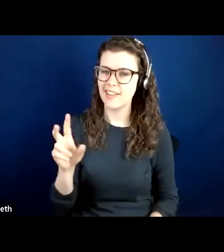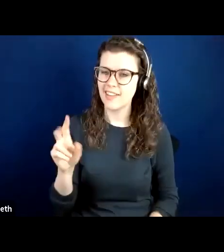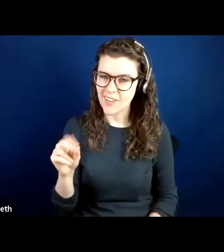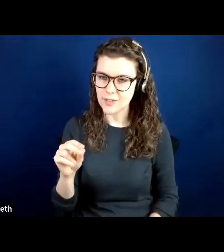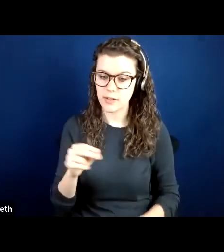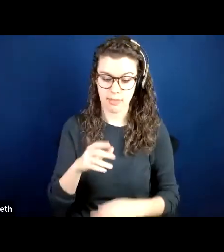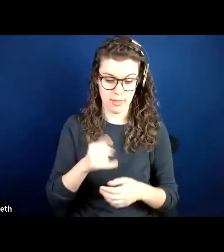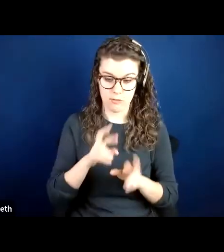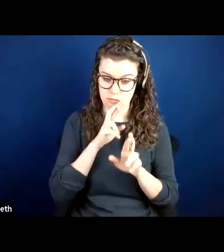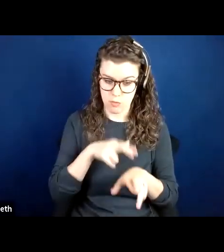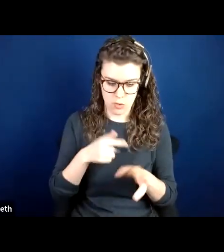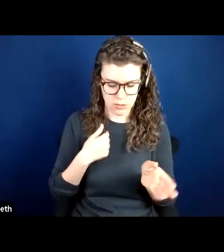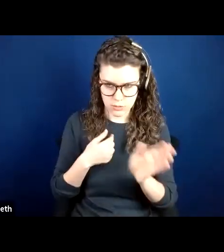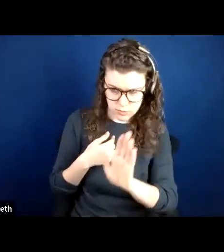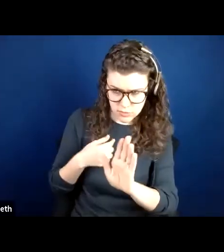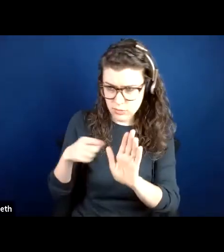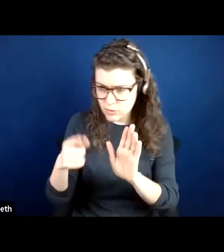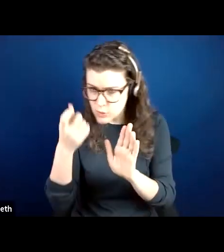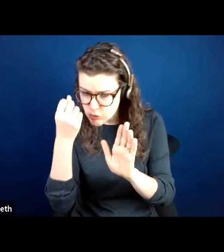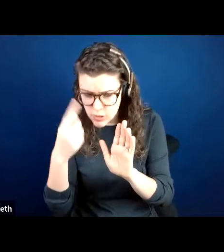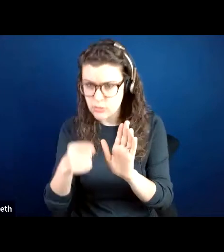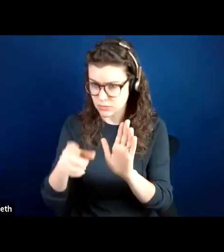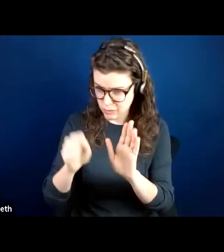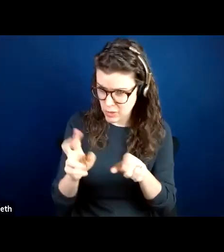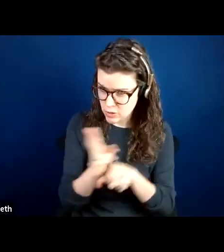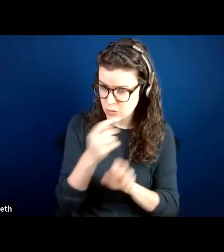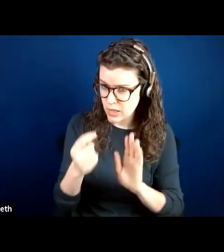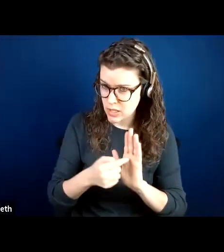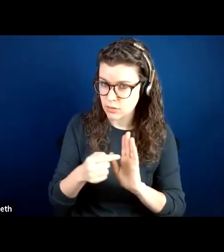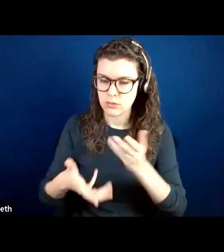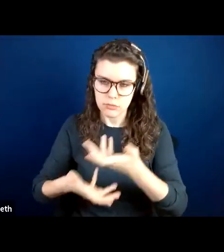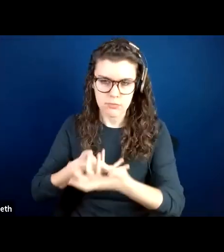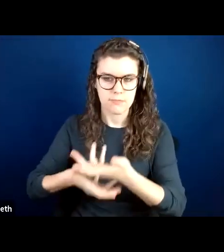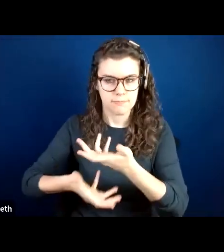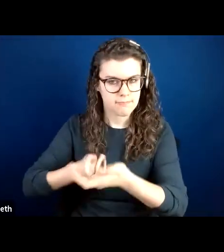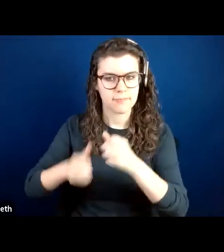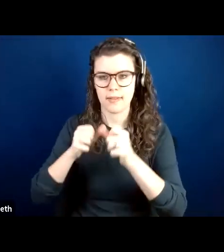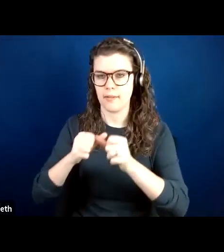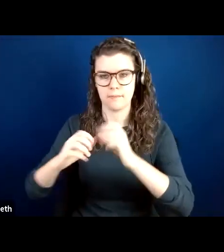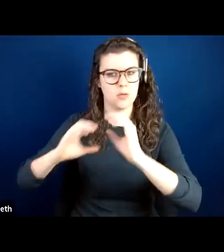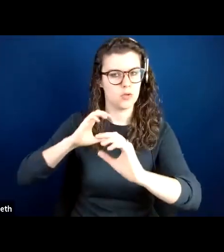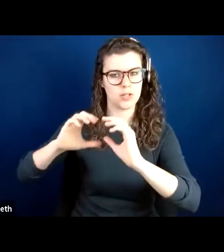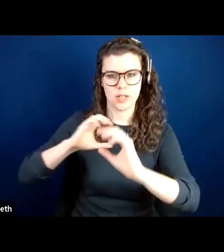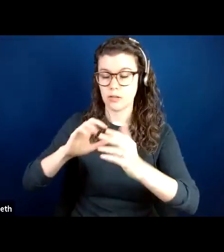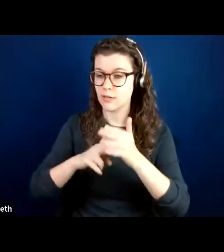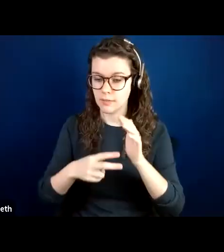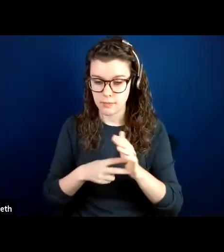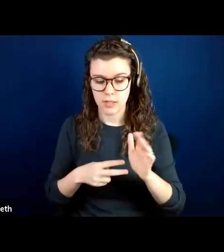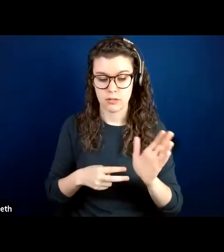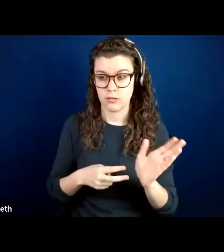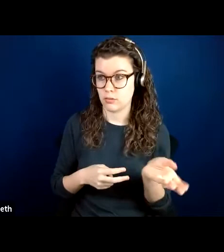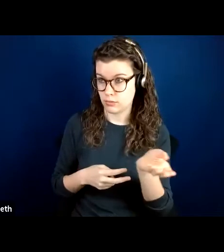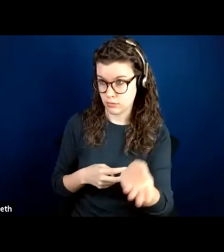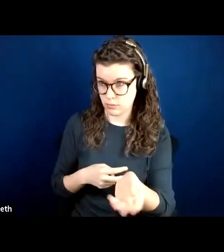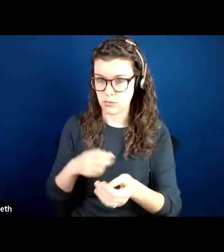is something that you understand and that you can use. And so I'm always available for follow-up questions, to go back out and